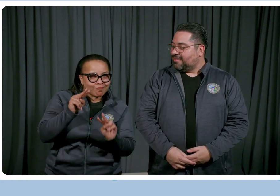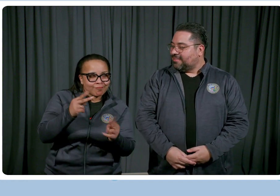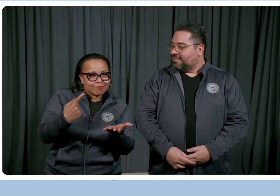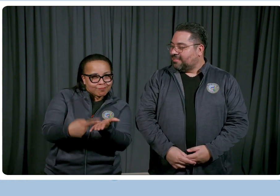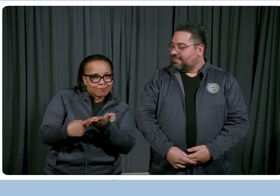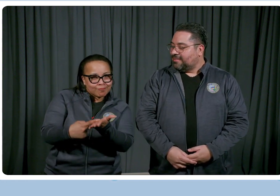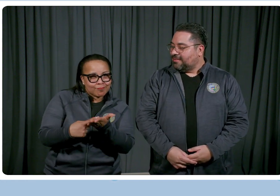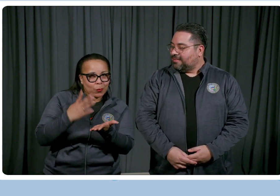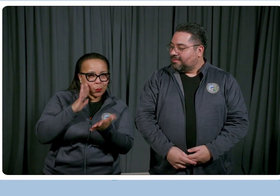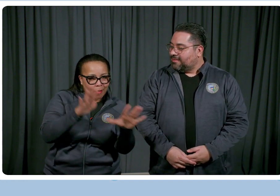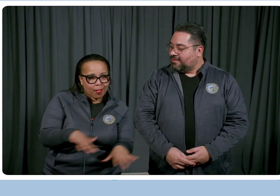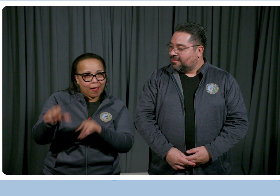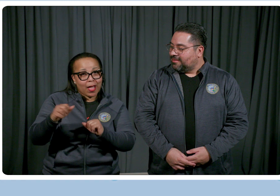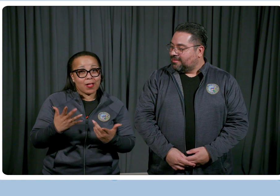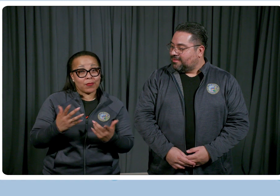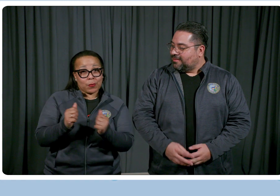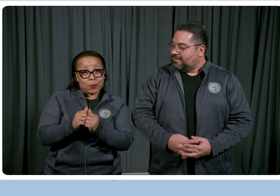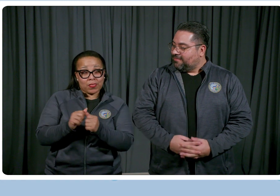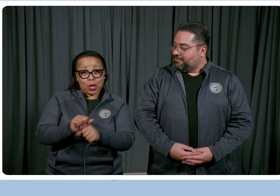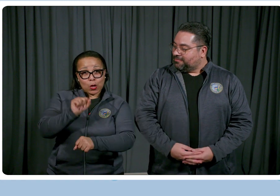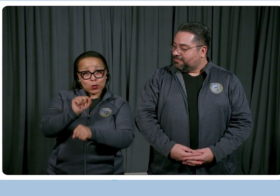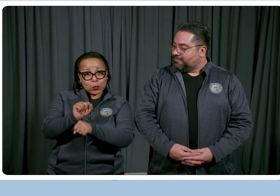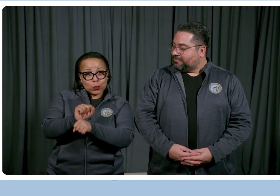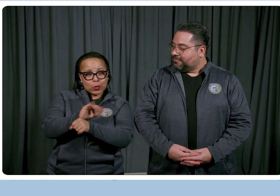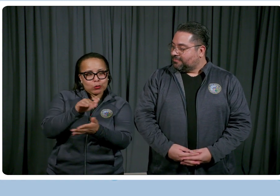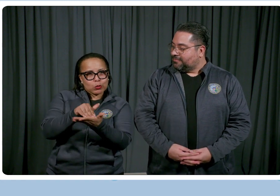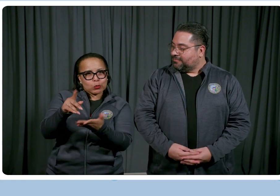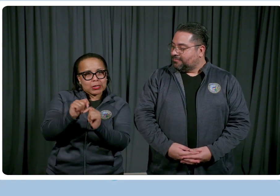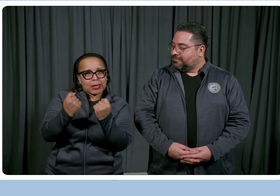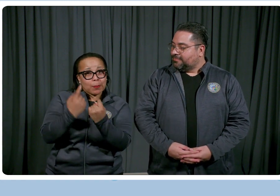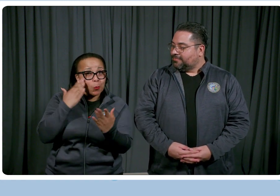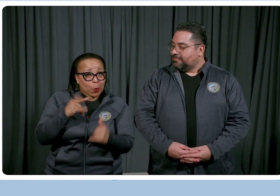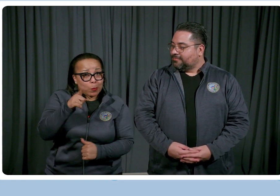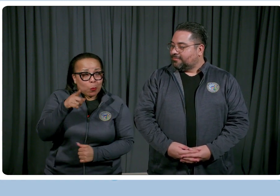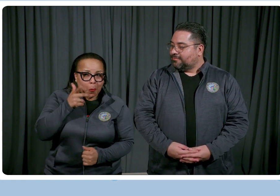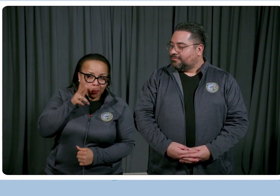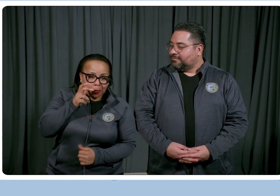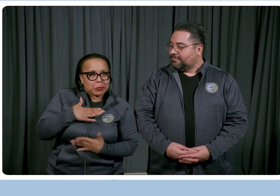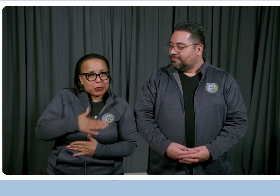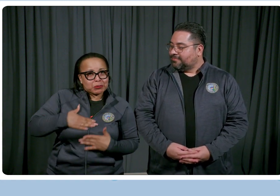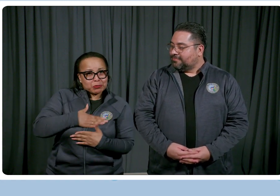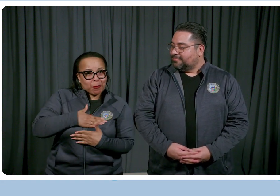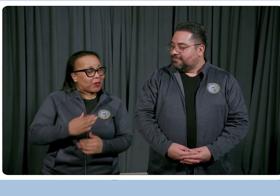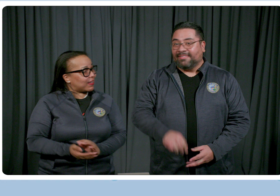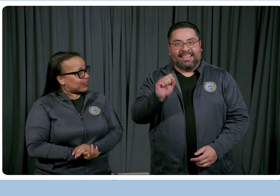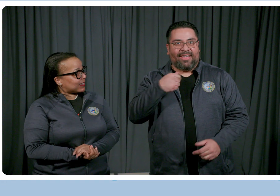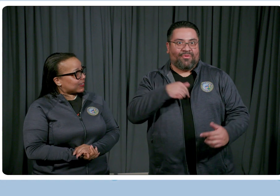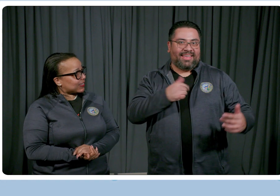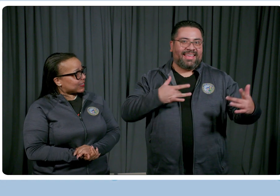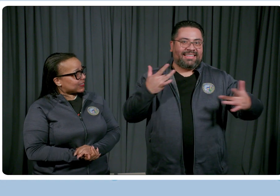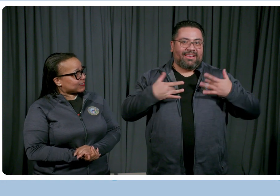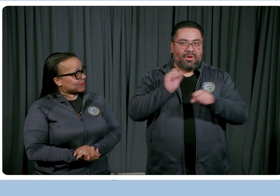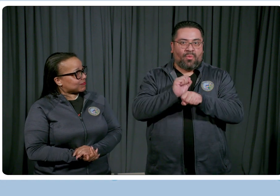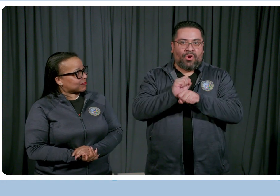to the conversations that we're going to have with the Career Center team, and we really hope that you enjoy. Yeah, we're excited. We have worked